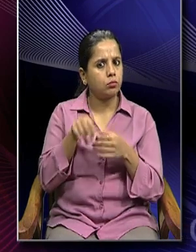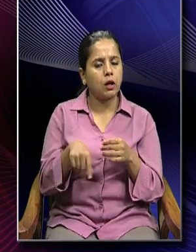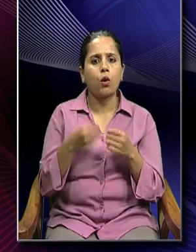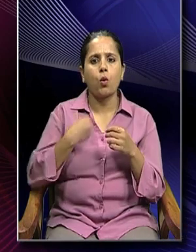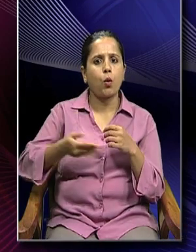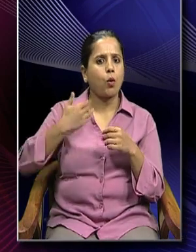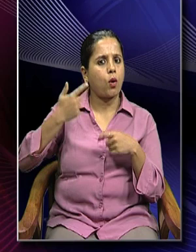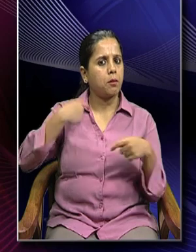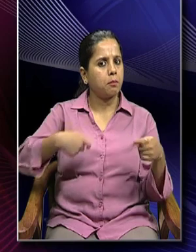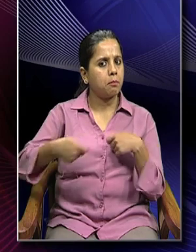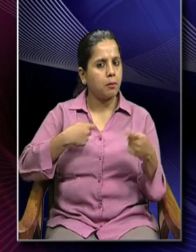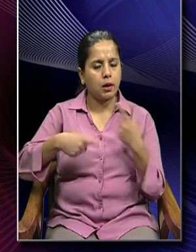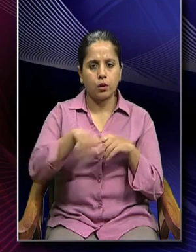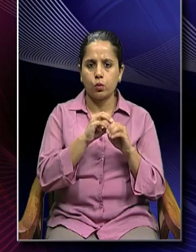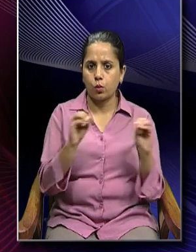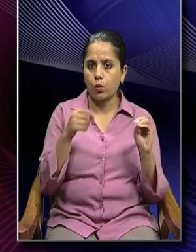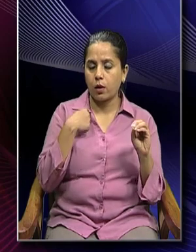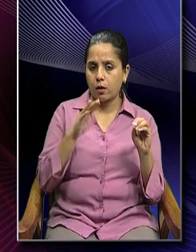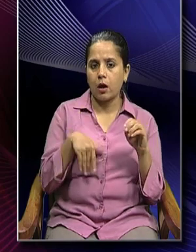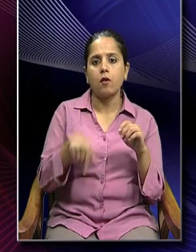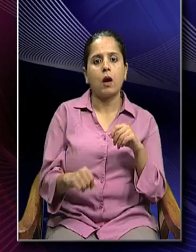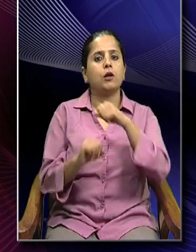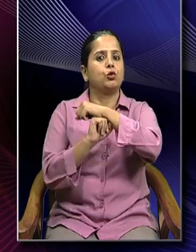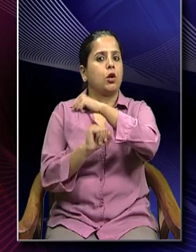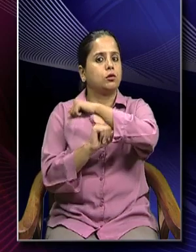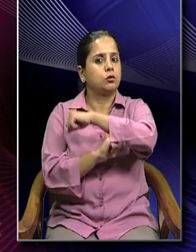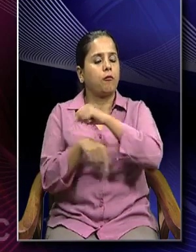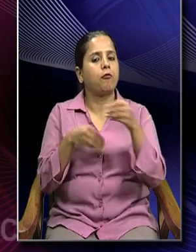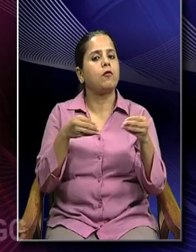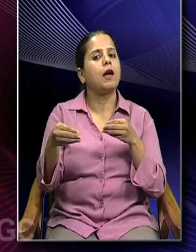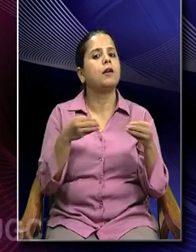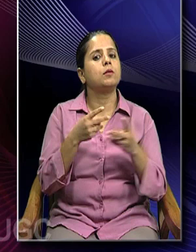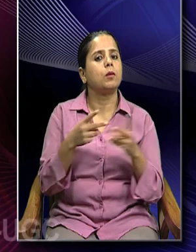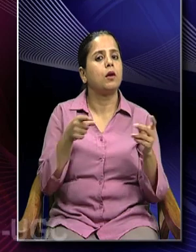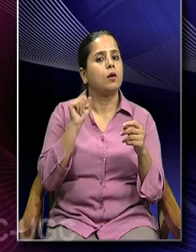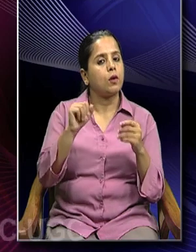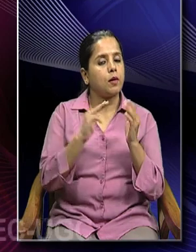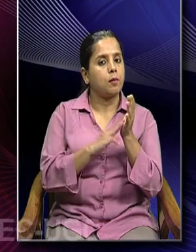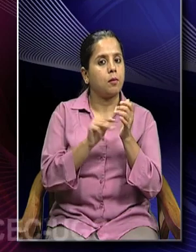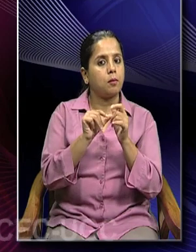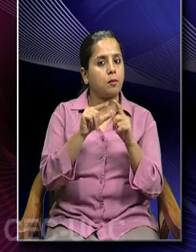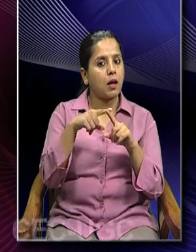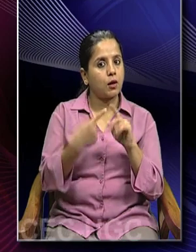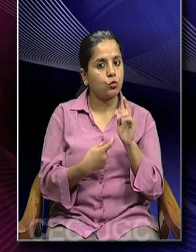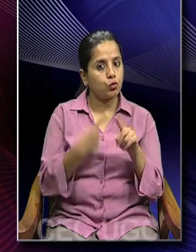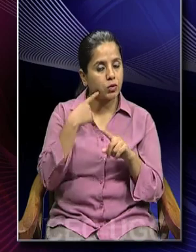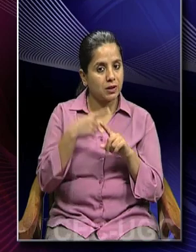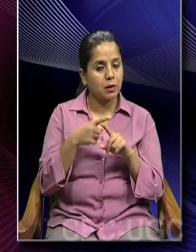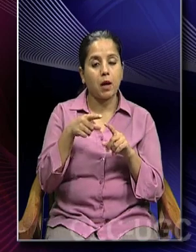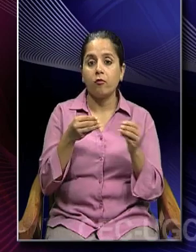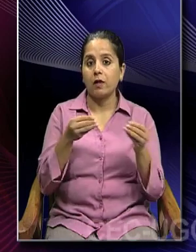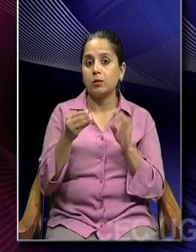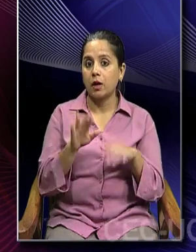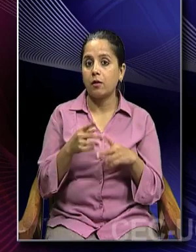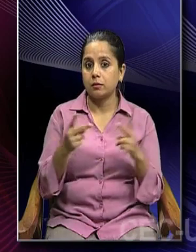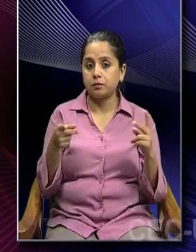are having the type of structures which are flexible. They are matrix type of structures, but having flexibility.